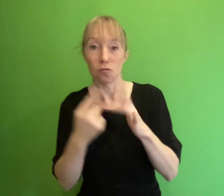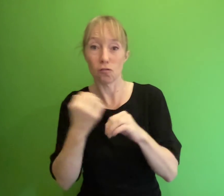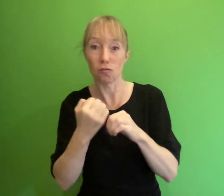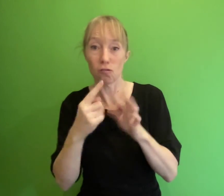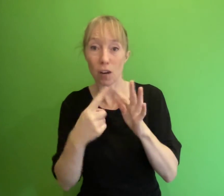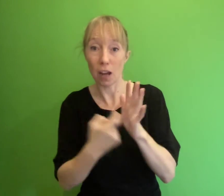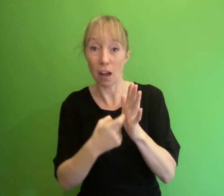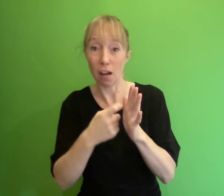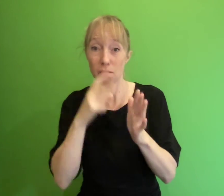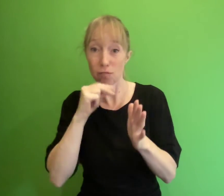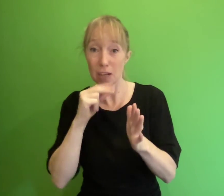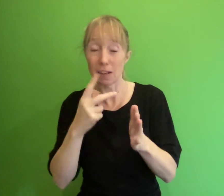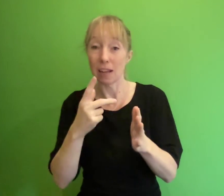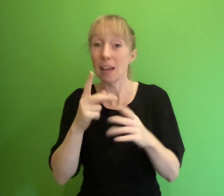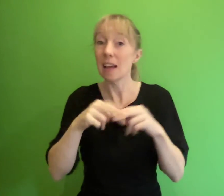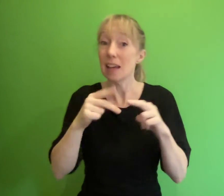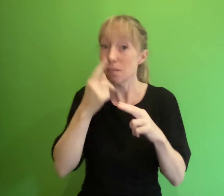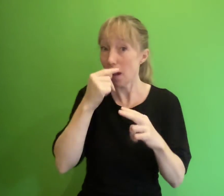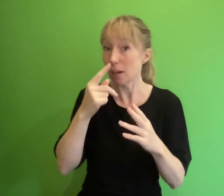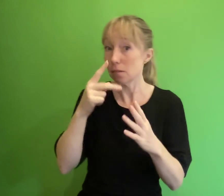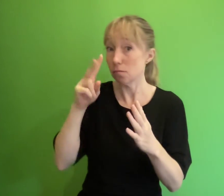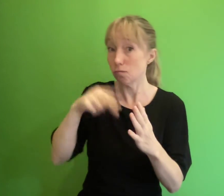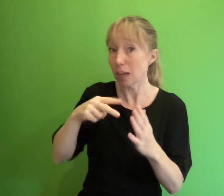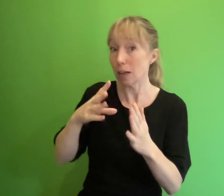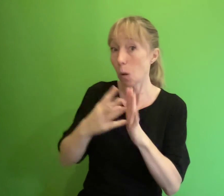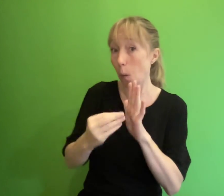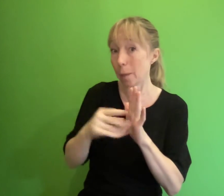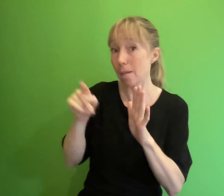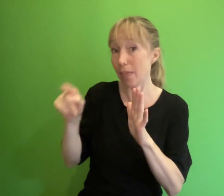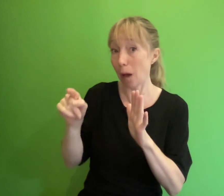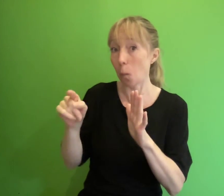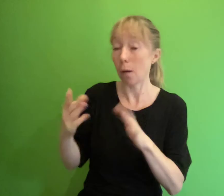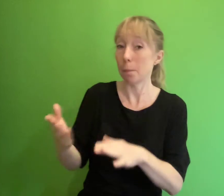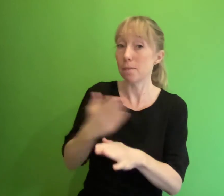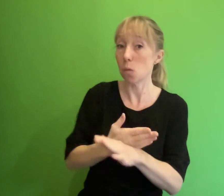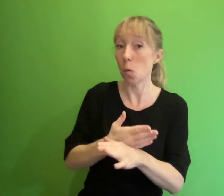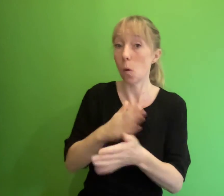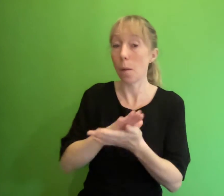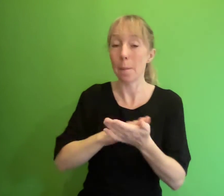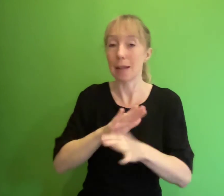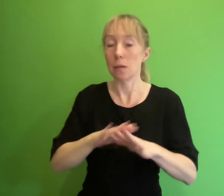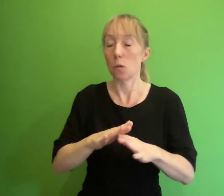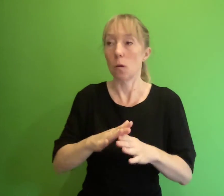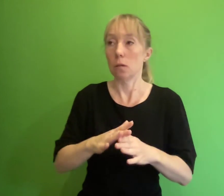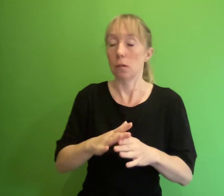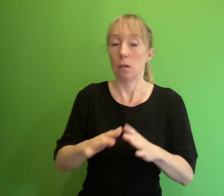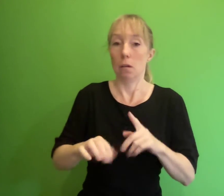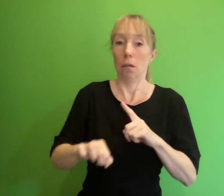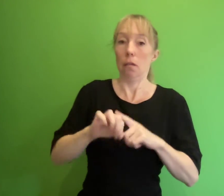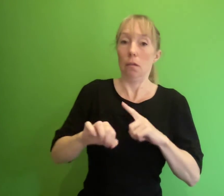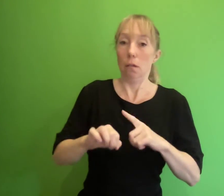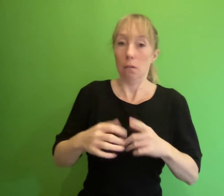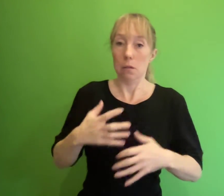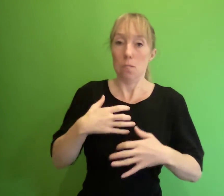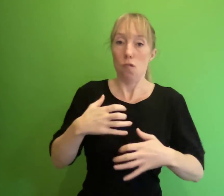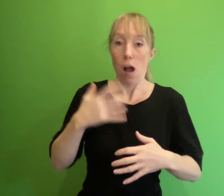the potentially triggering one in advance, so it didn't come as a surprise. The organiser arranged